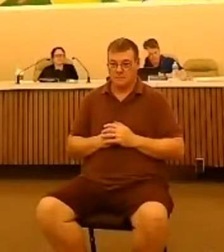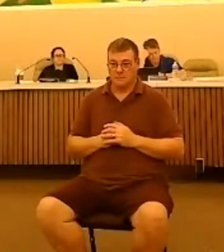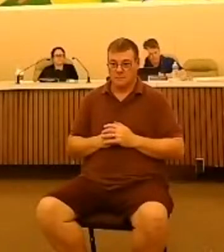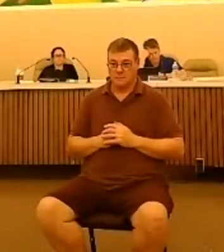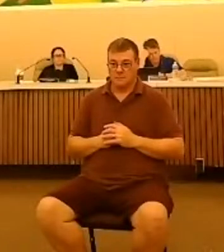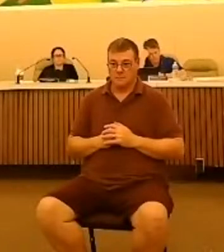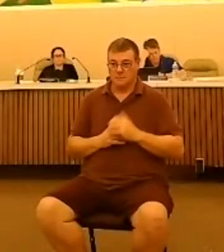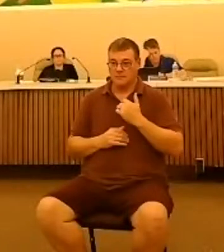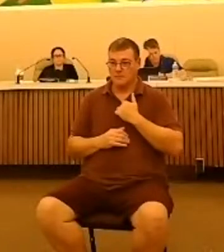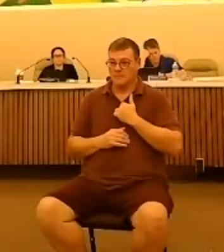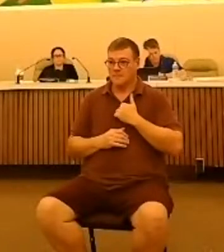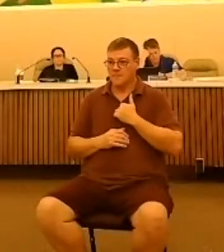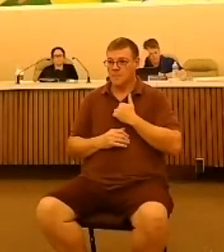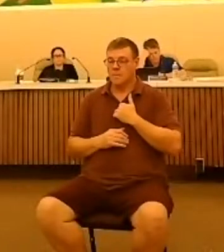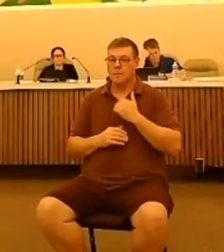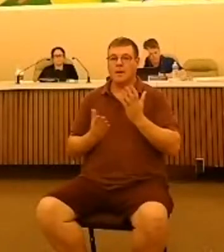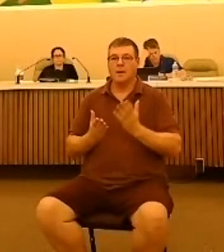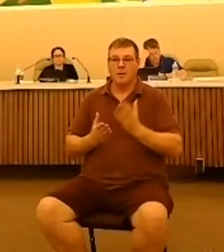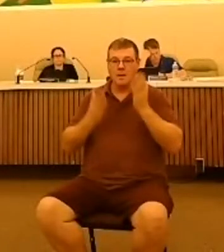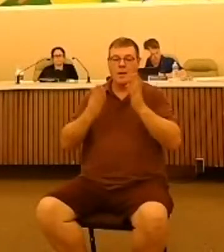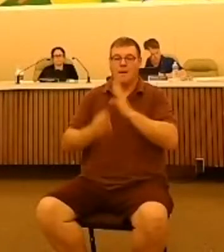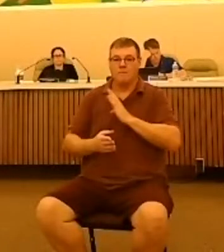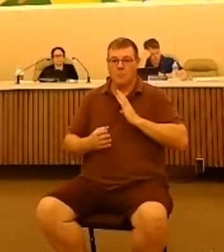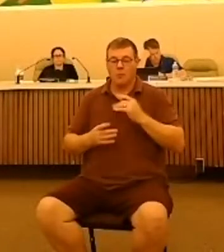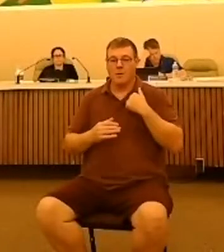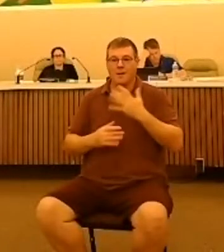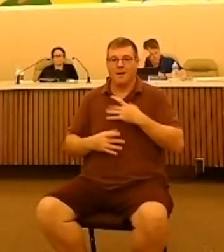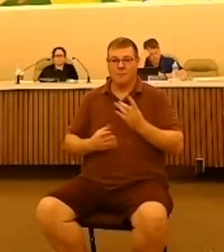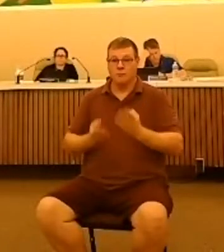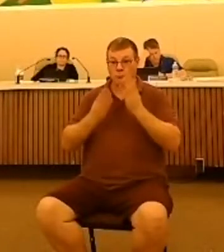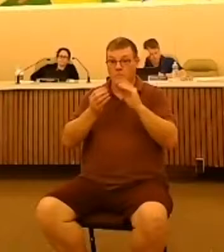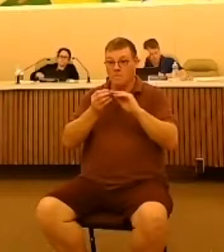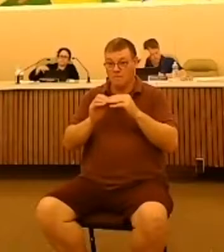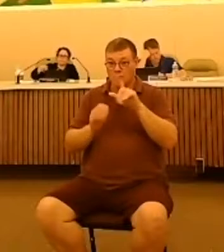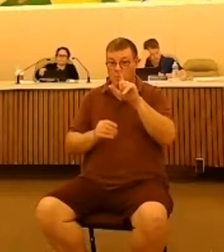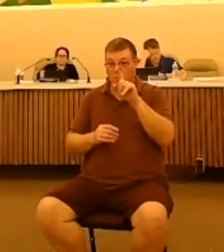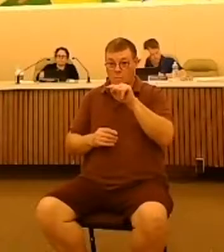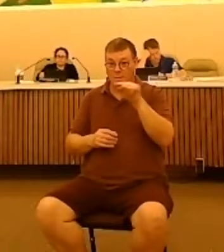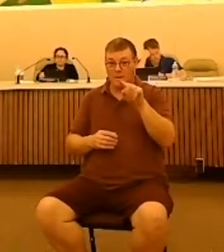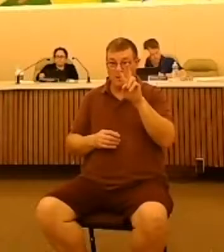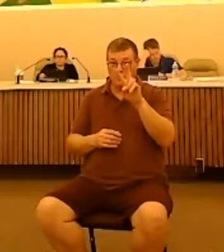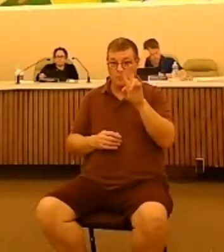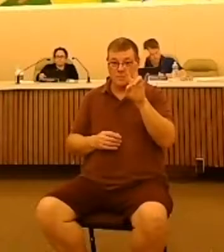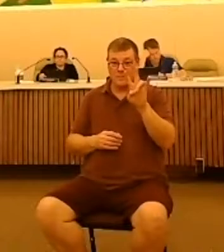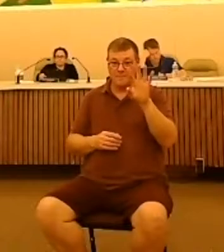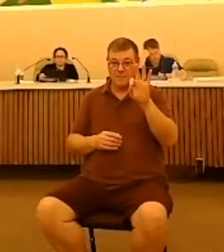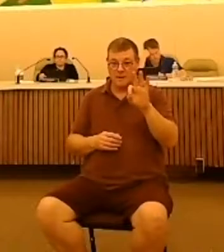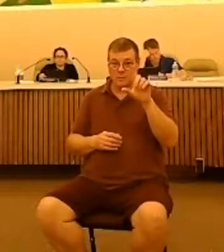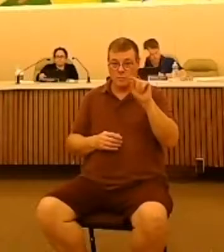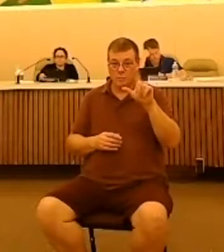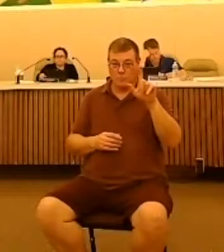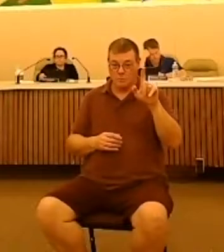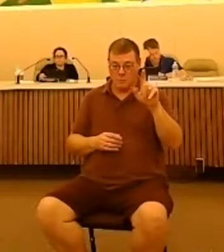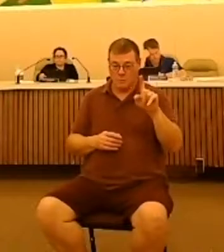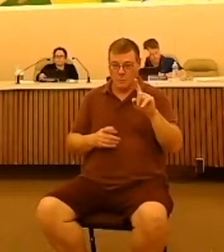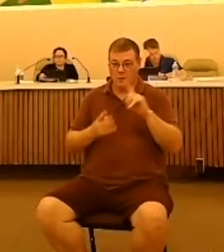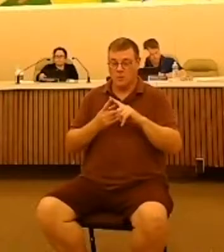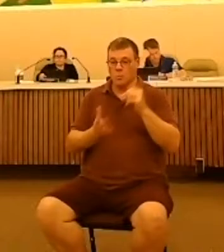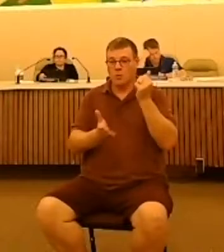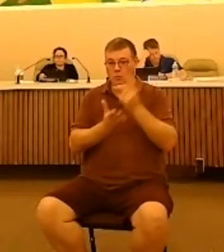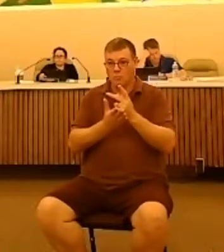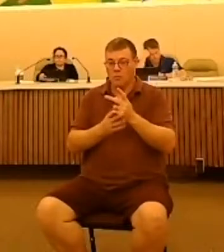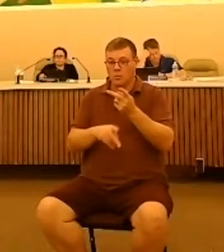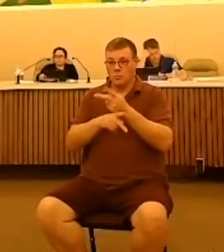I'm sorry, Supervisor Schultz and fellow board members, I have resolution number 21-279, 2021 to authorize